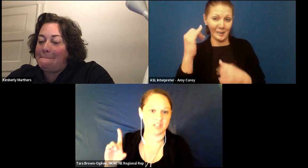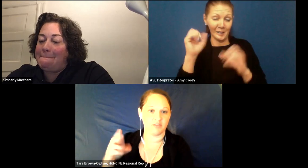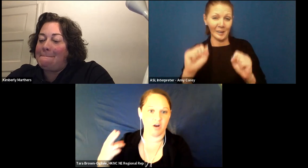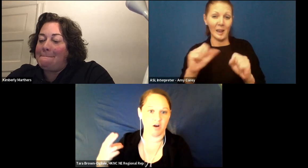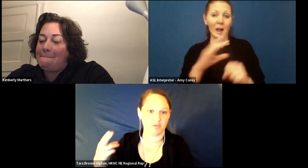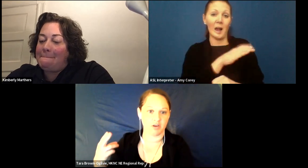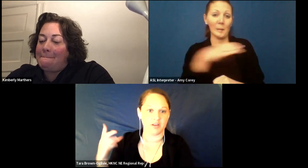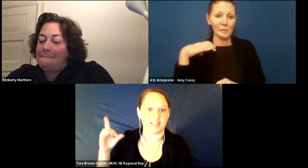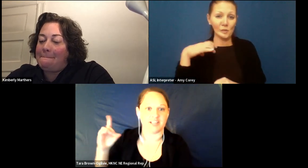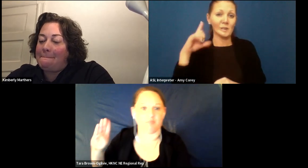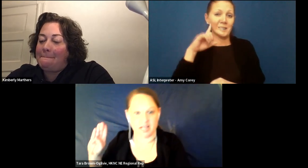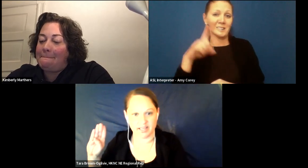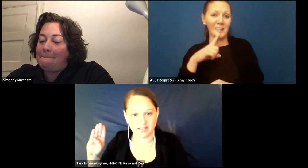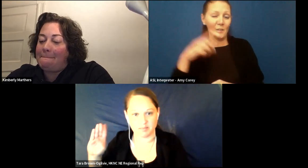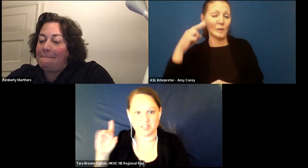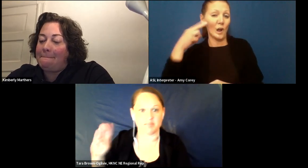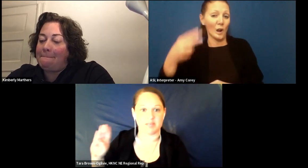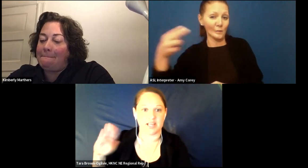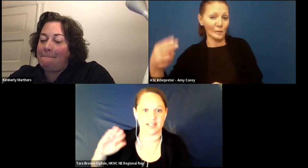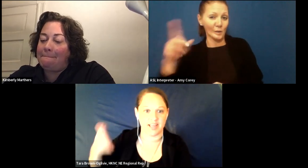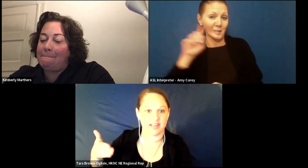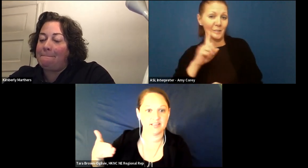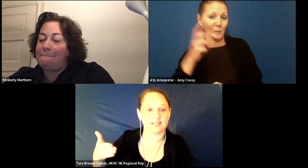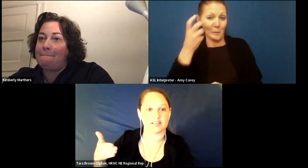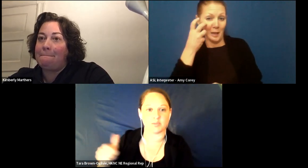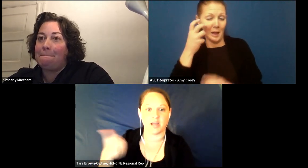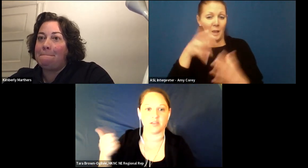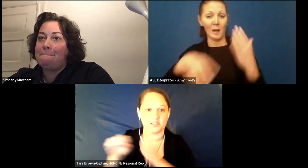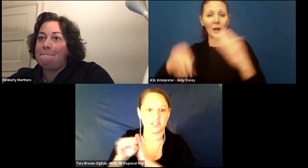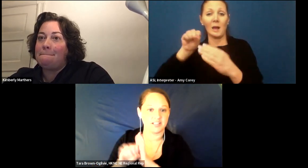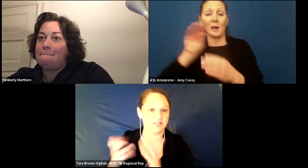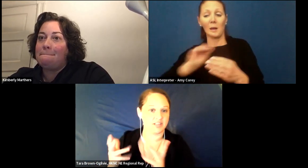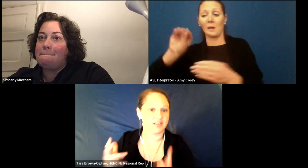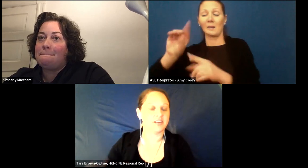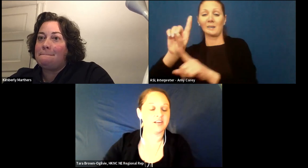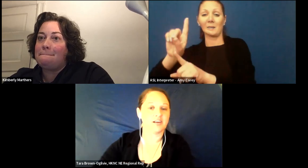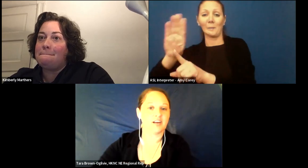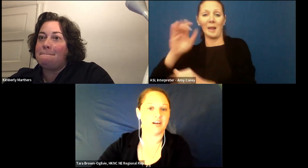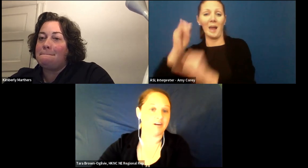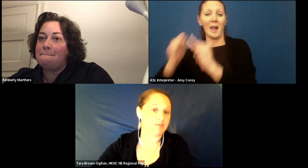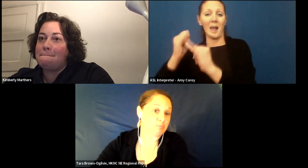Commission for Deaf, Hard of Hearing and Deaf Blind and put DB at the end. That's what other states have done.